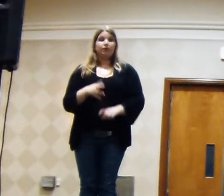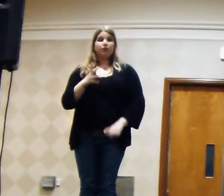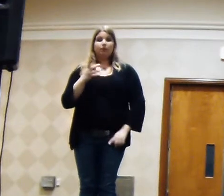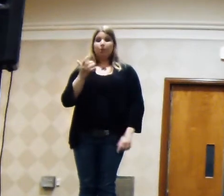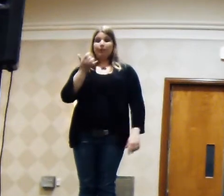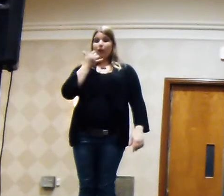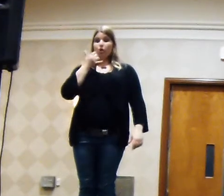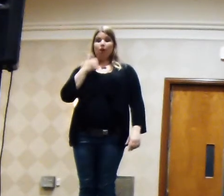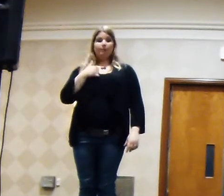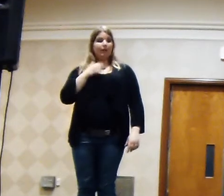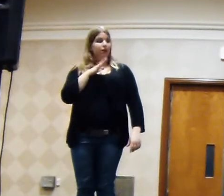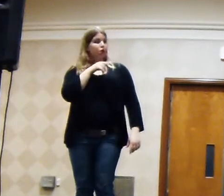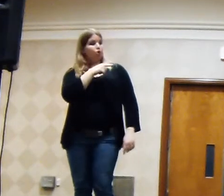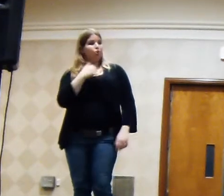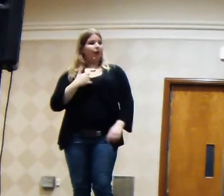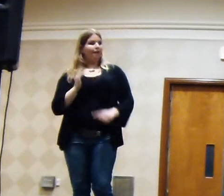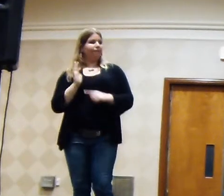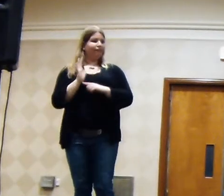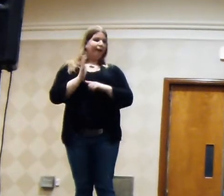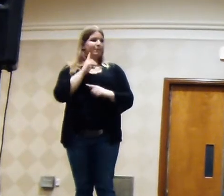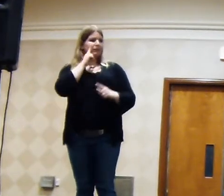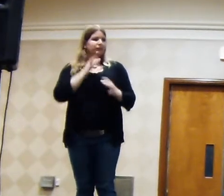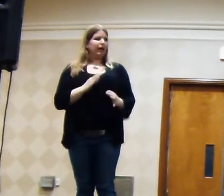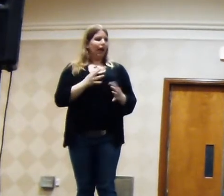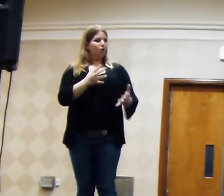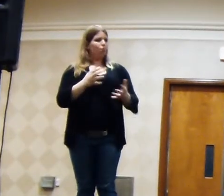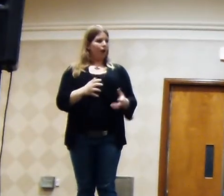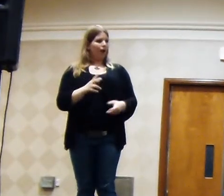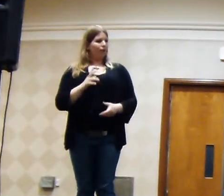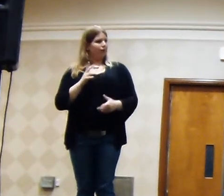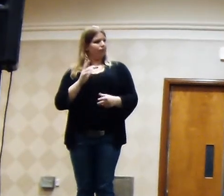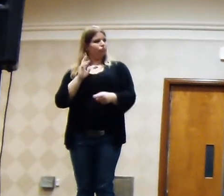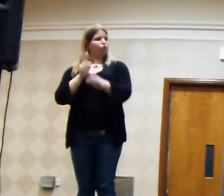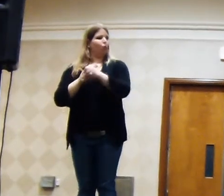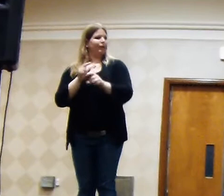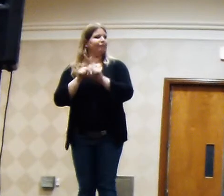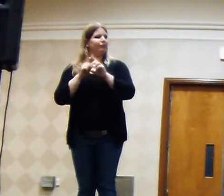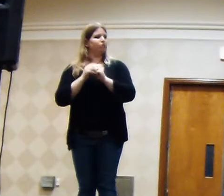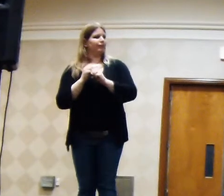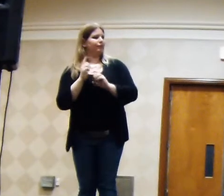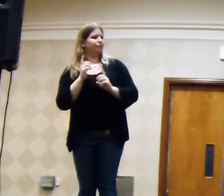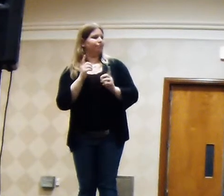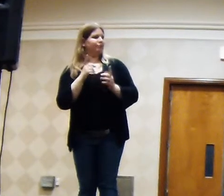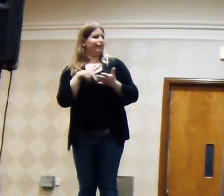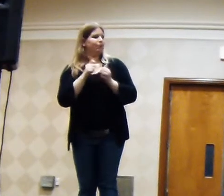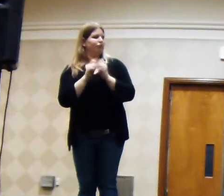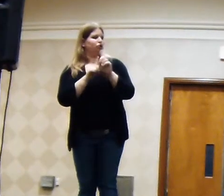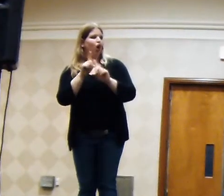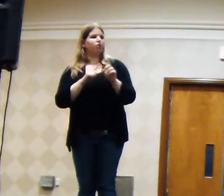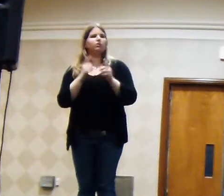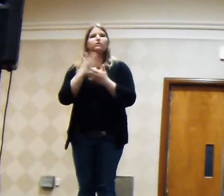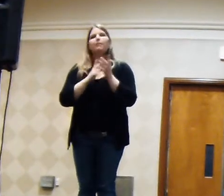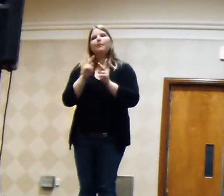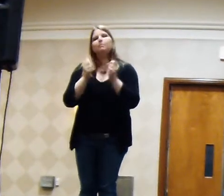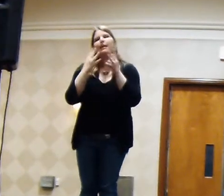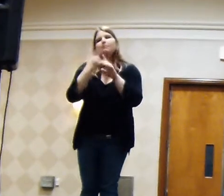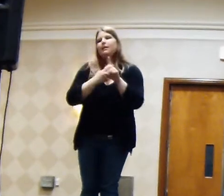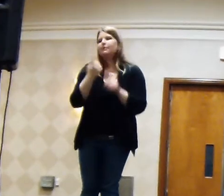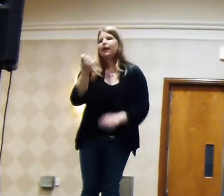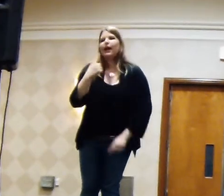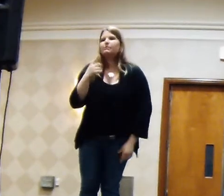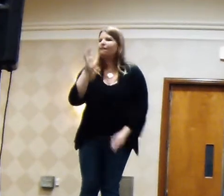they were like, you have 5 minutes to decide whether you want to be on Dancing with the Stars. Like, some people, I think they give them months to get ready or something, but they were like, you want to